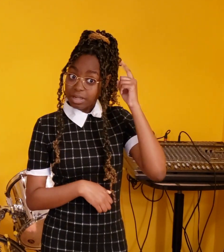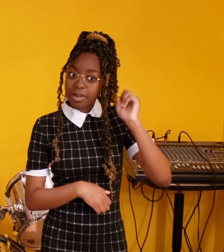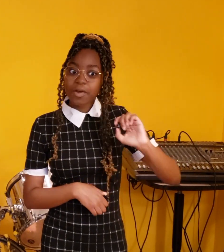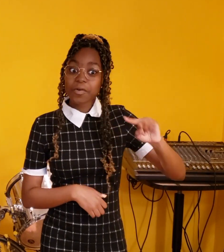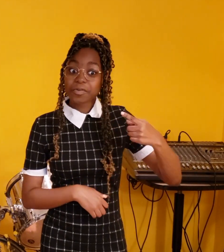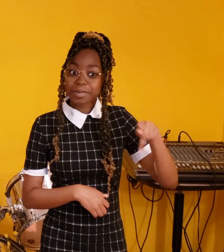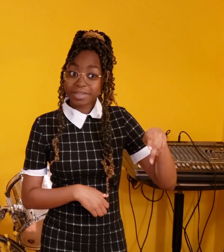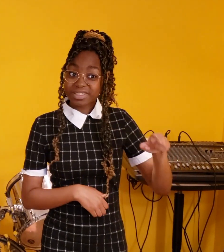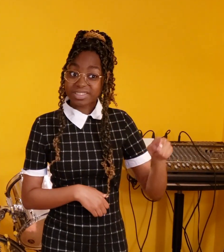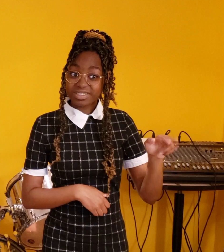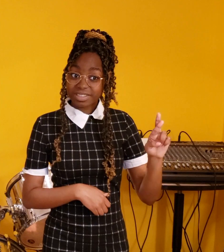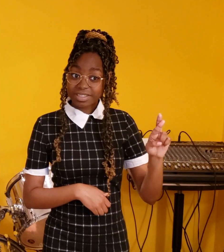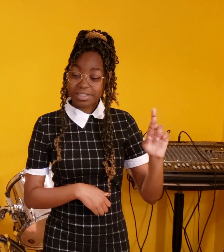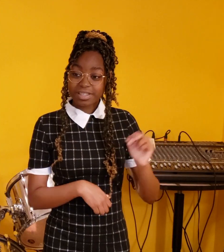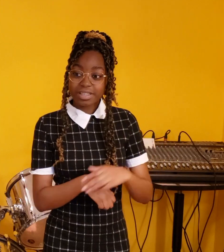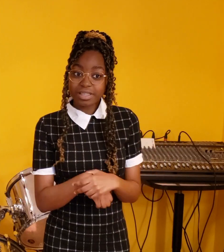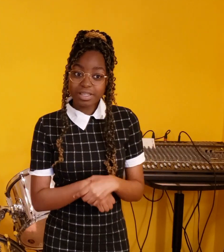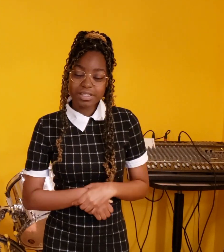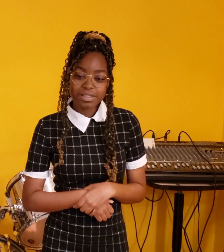First Peter, do you understand what I just read?